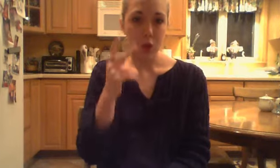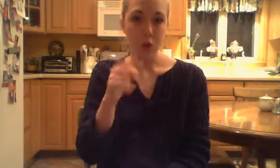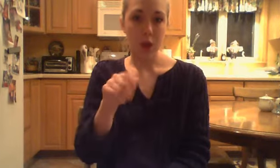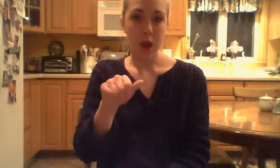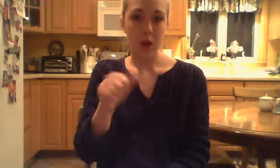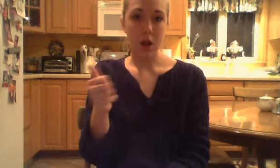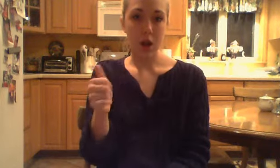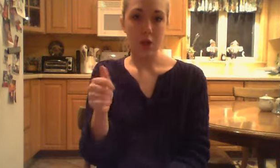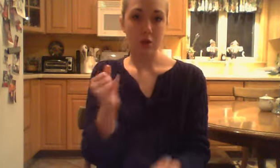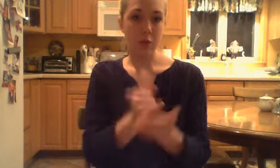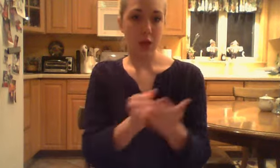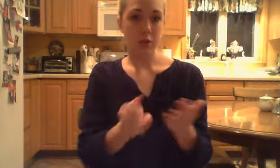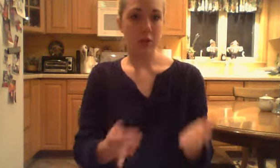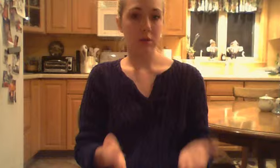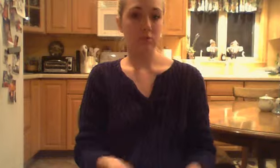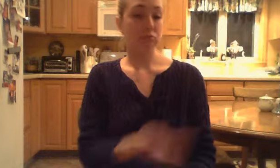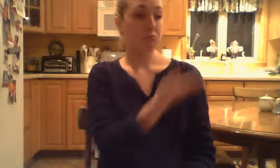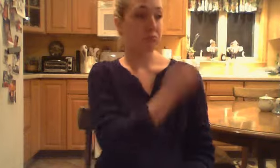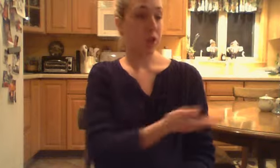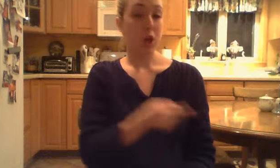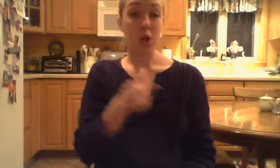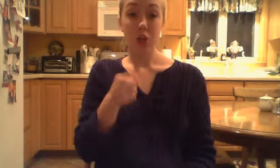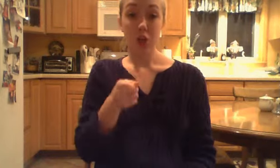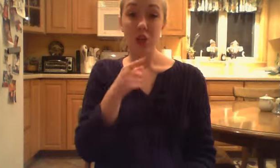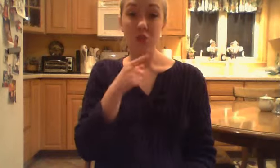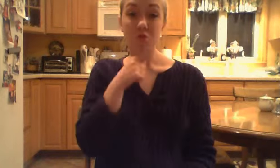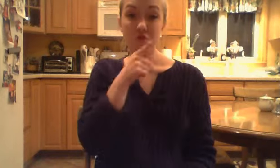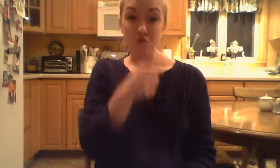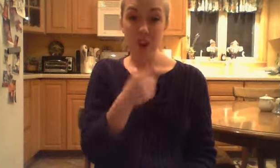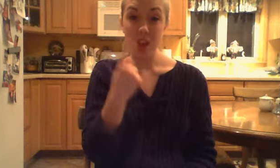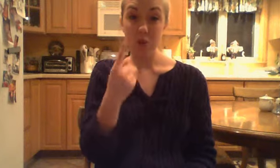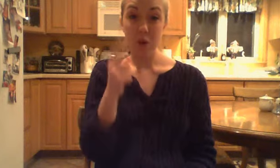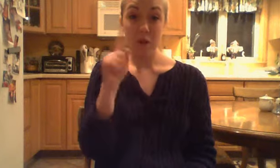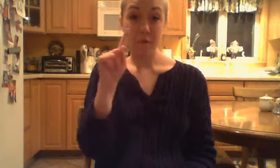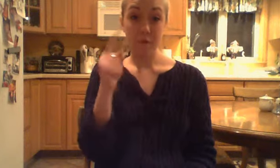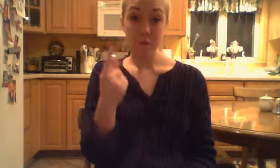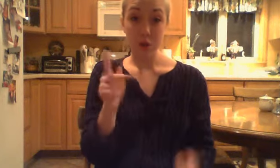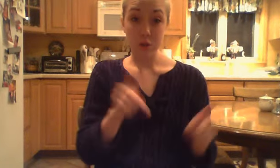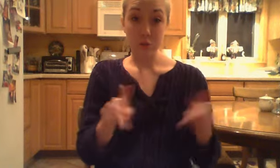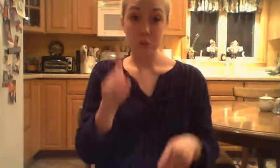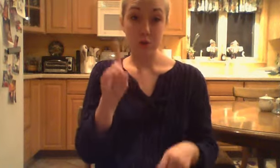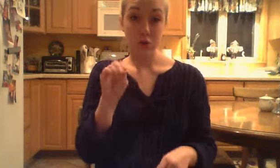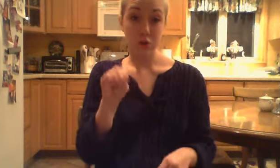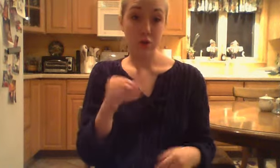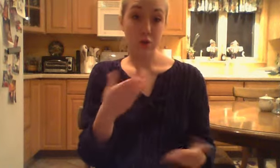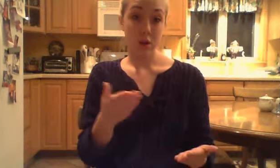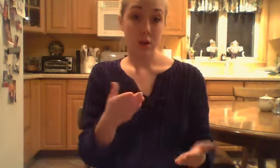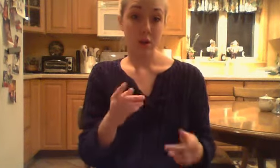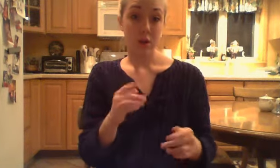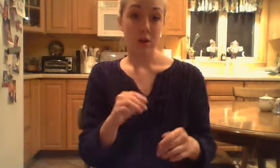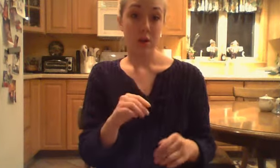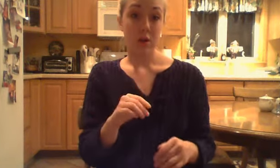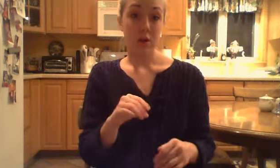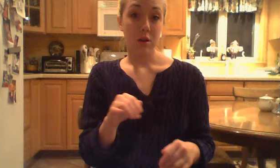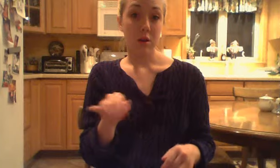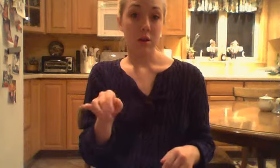And she was really one of the first people to do this. Of course, Pablo Picasso was painted in an abstract